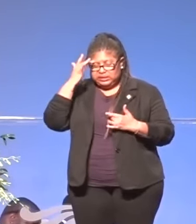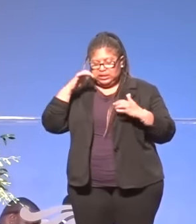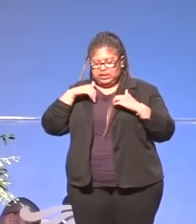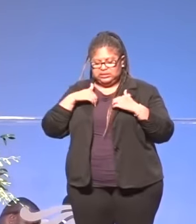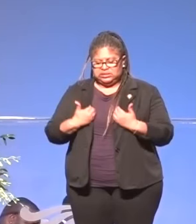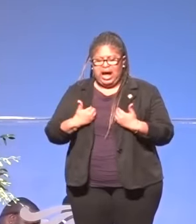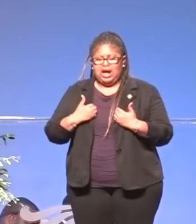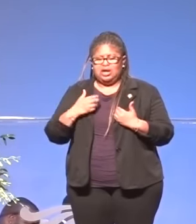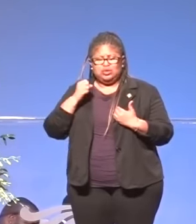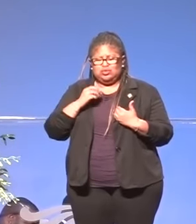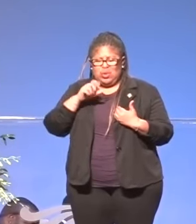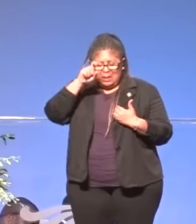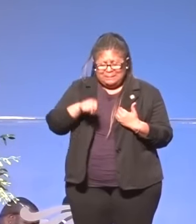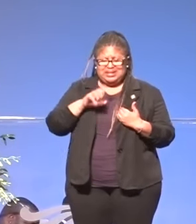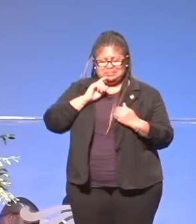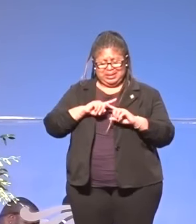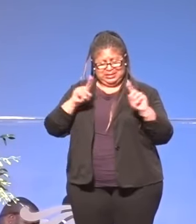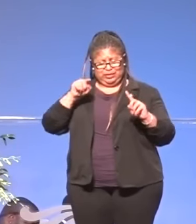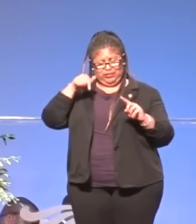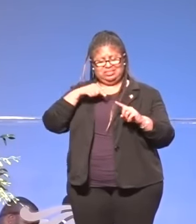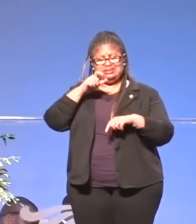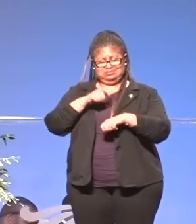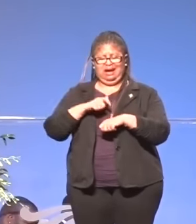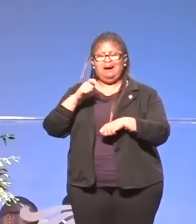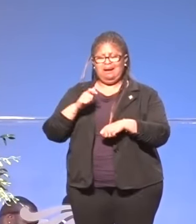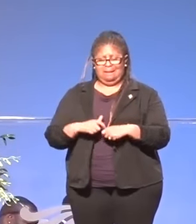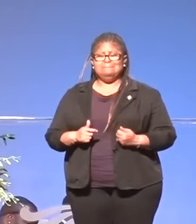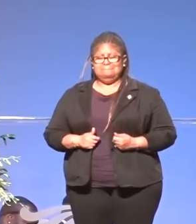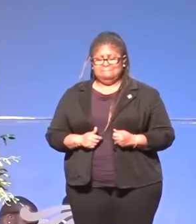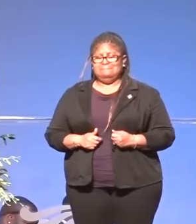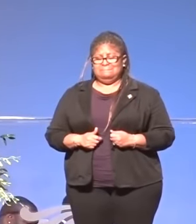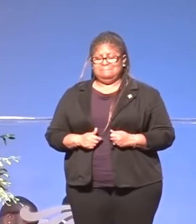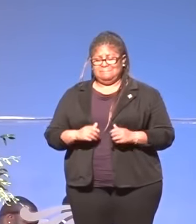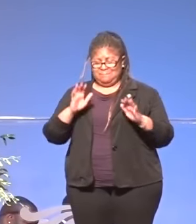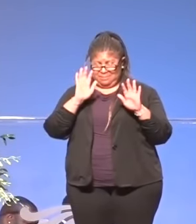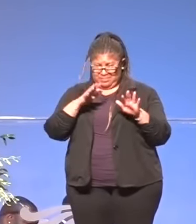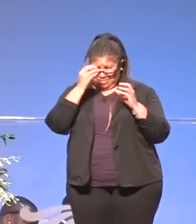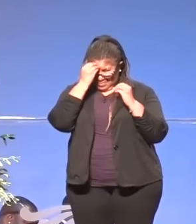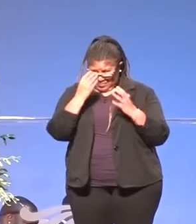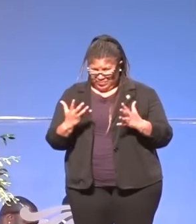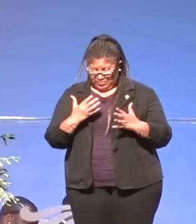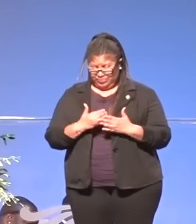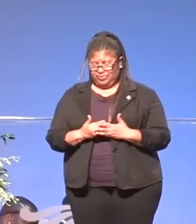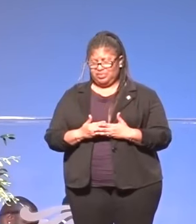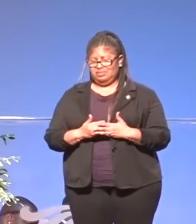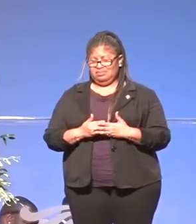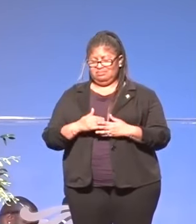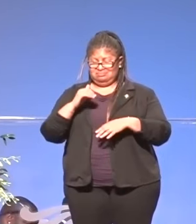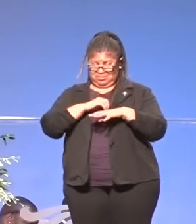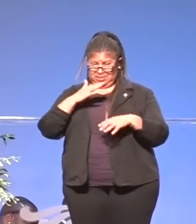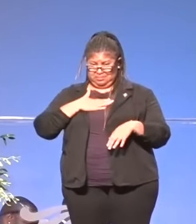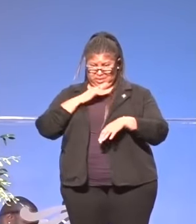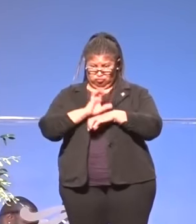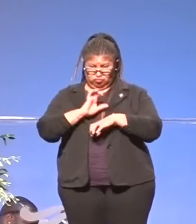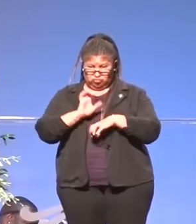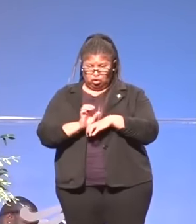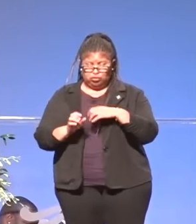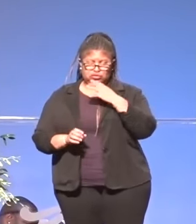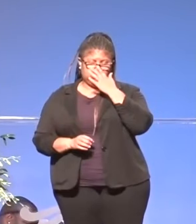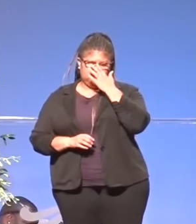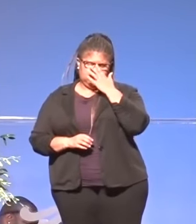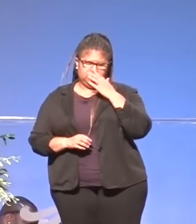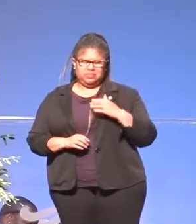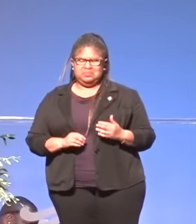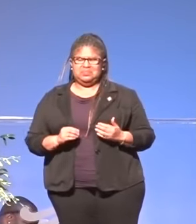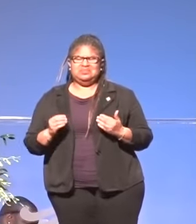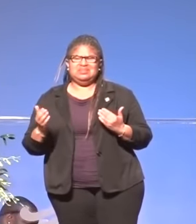So it must be different this time. And I have to tell you, at my church, it